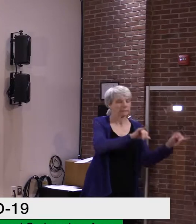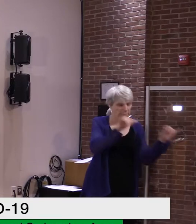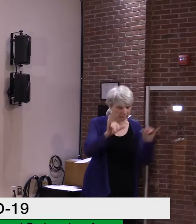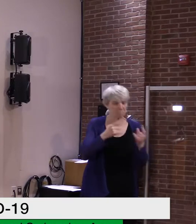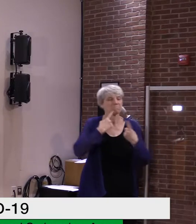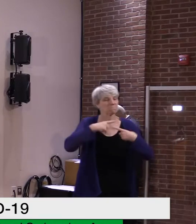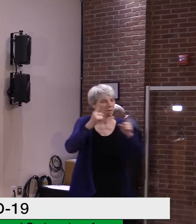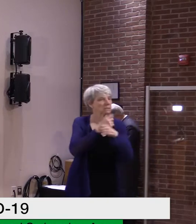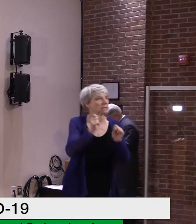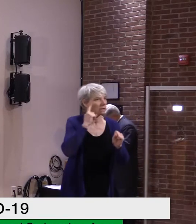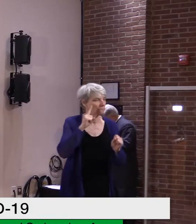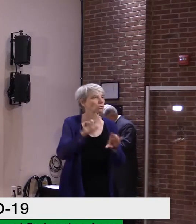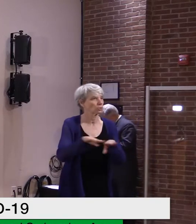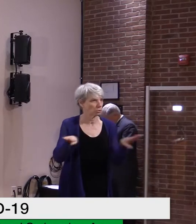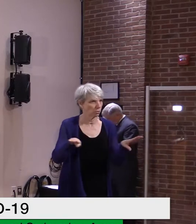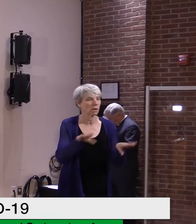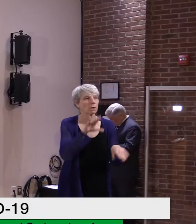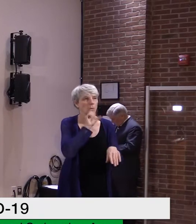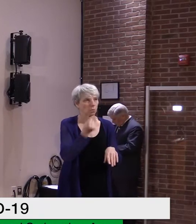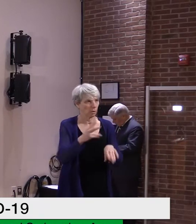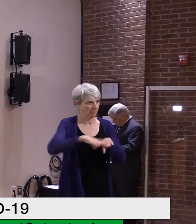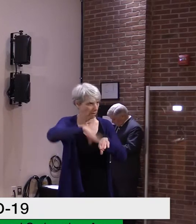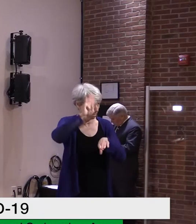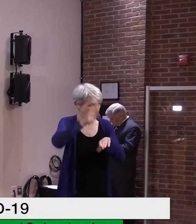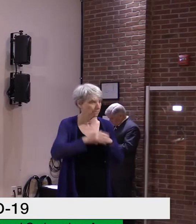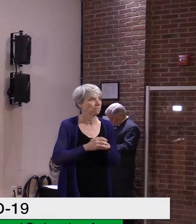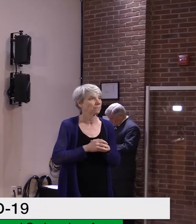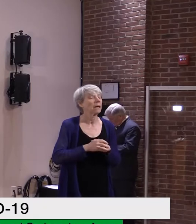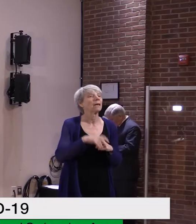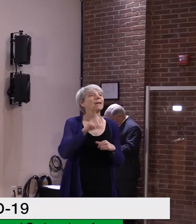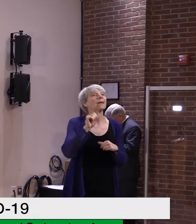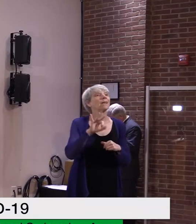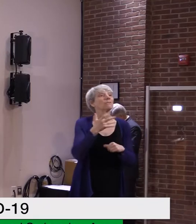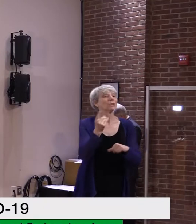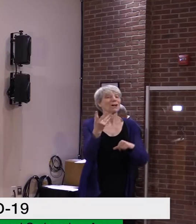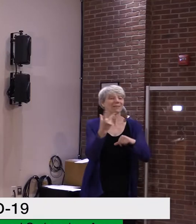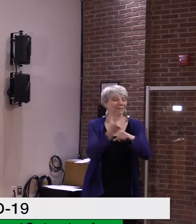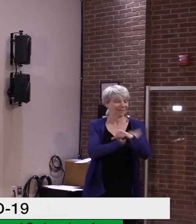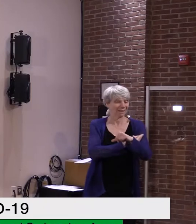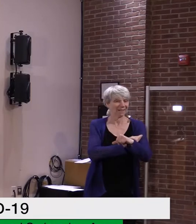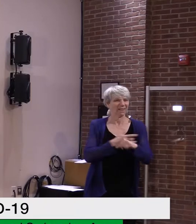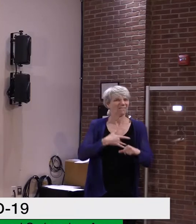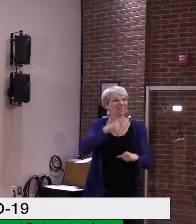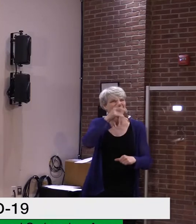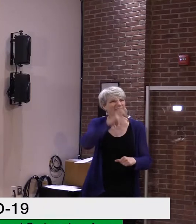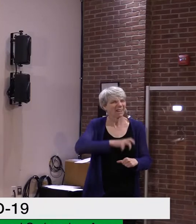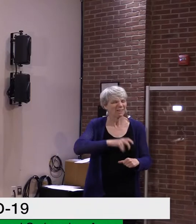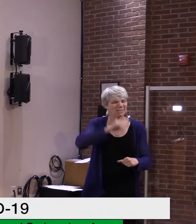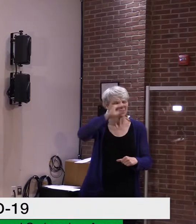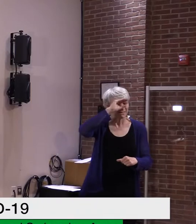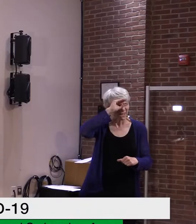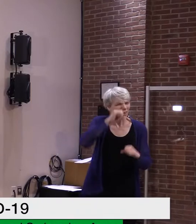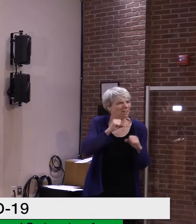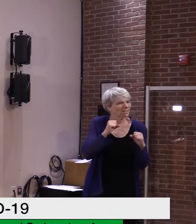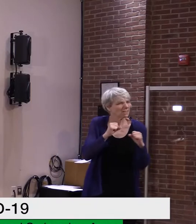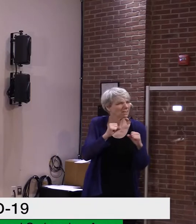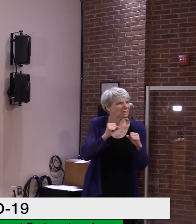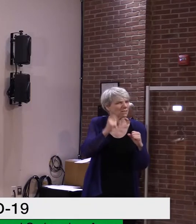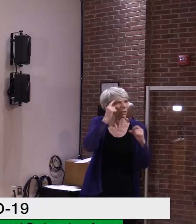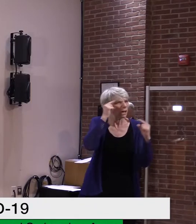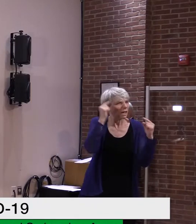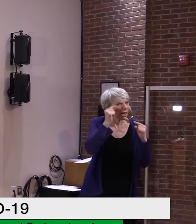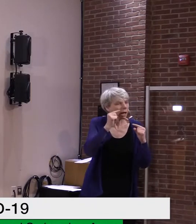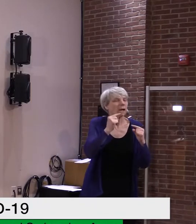Any short-term side effects from the vaccine appear to be similar to what adults may experience. And we have the benefit of